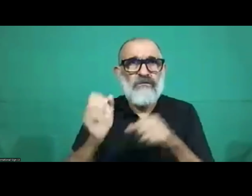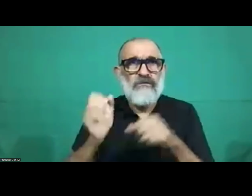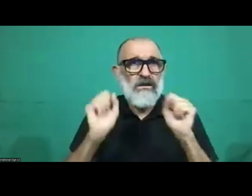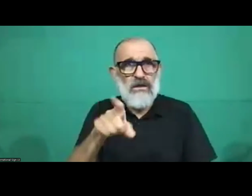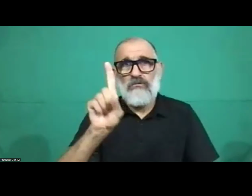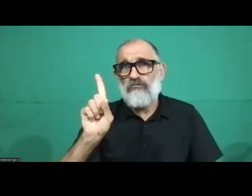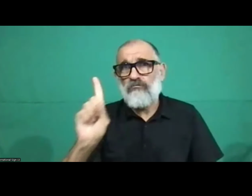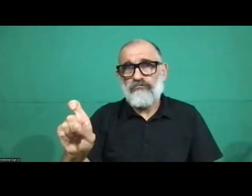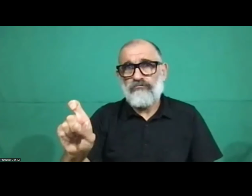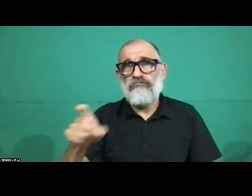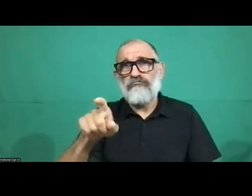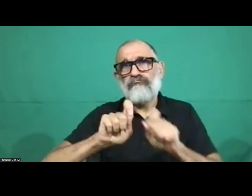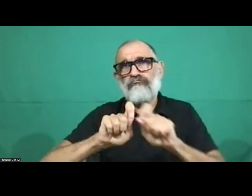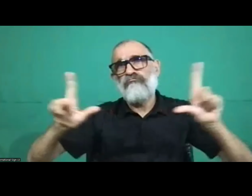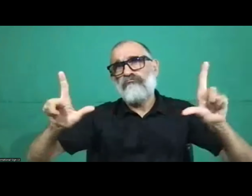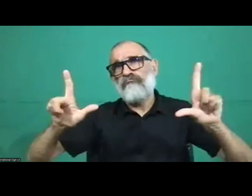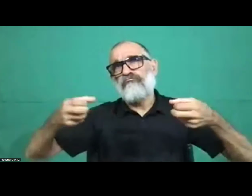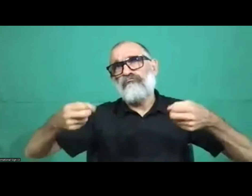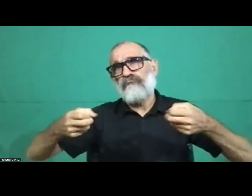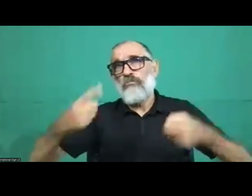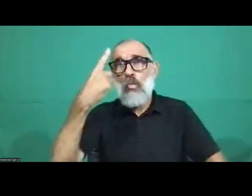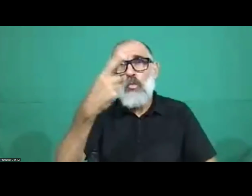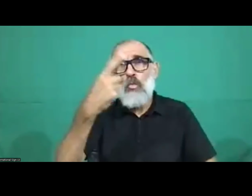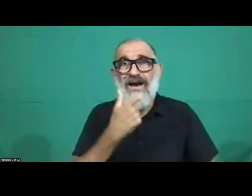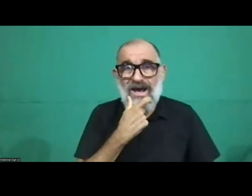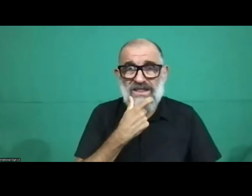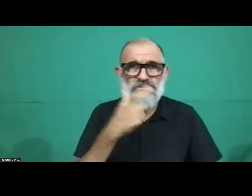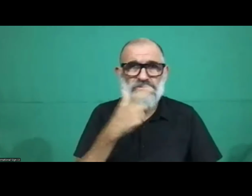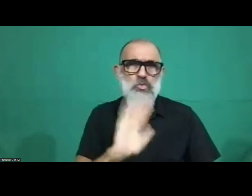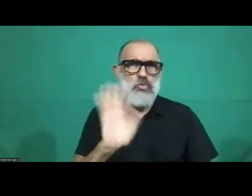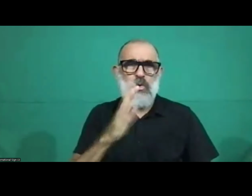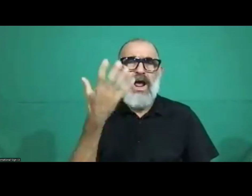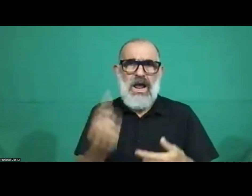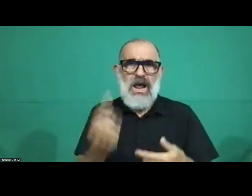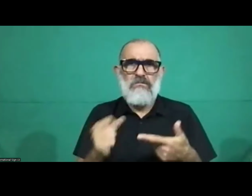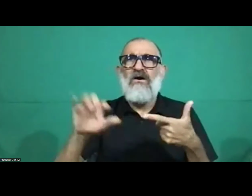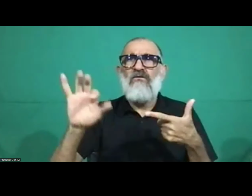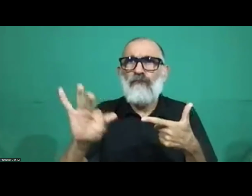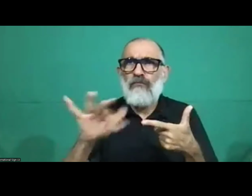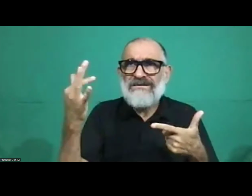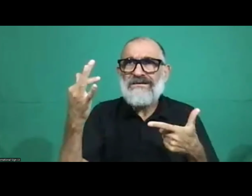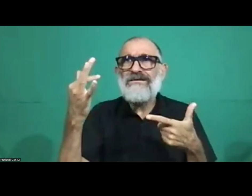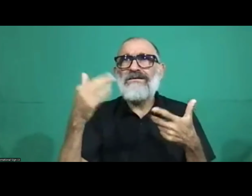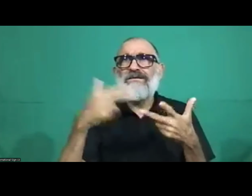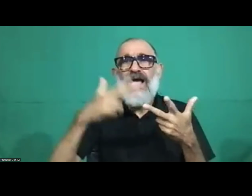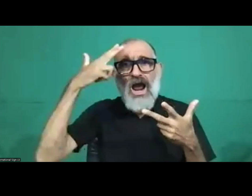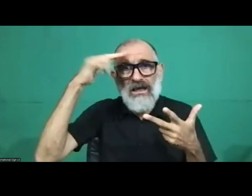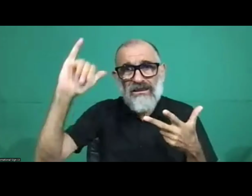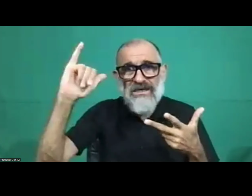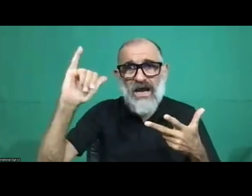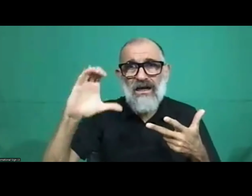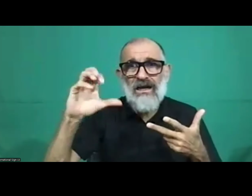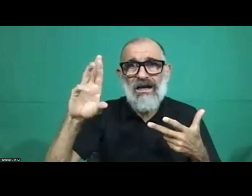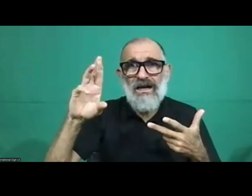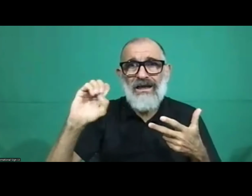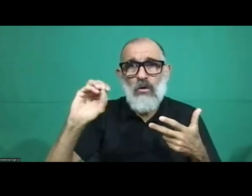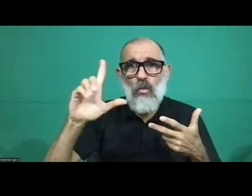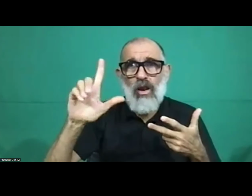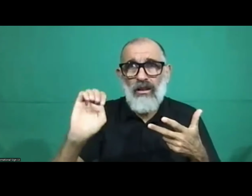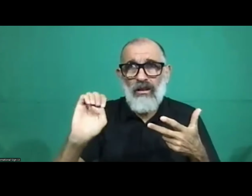Additionally, we are providing live interpretation channels in the following languages: French,